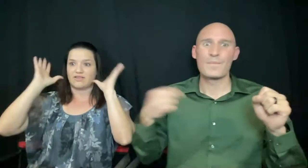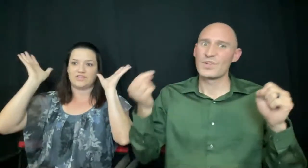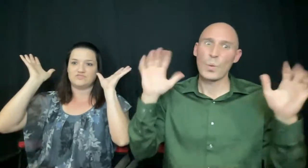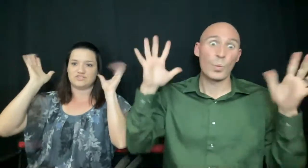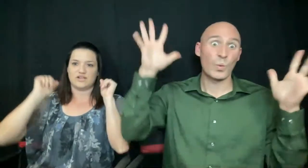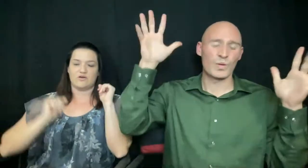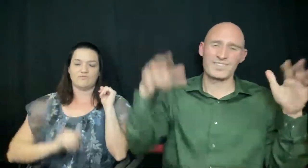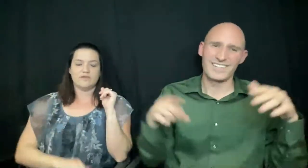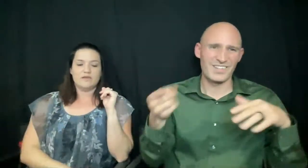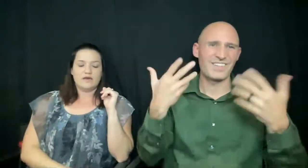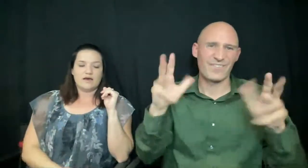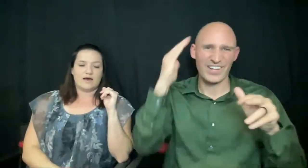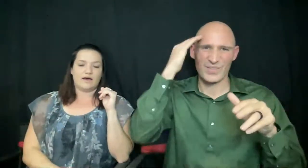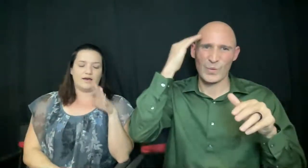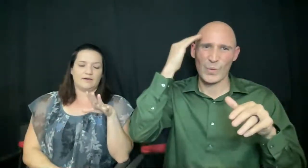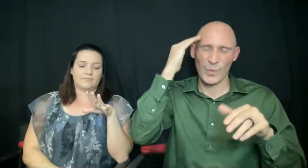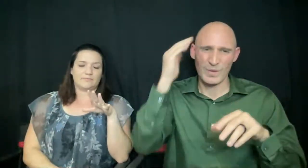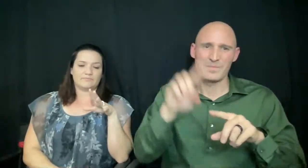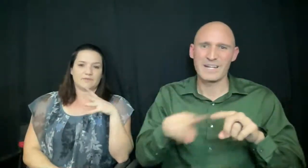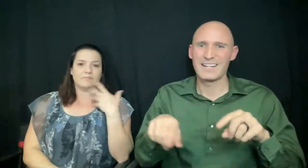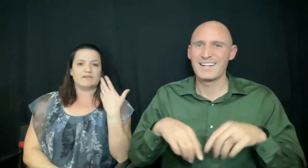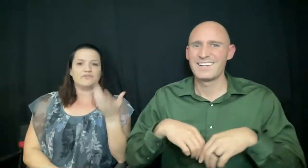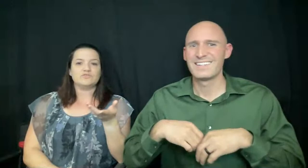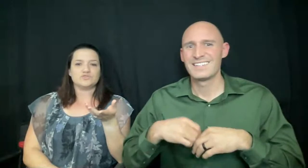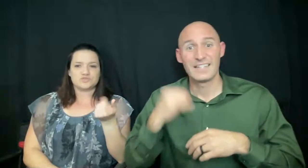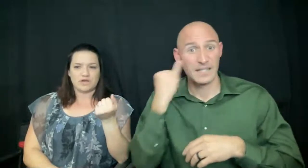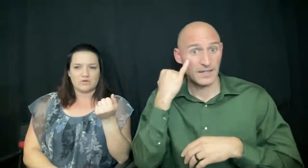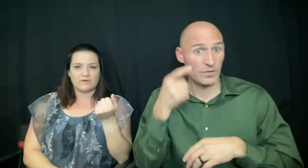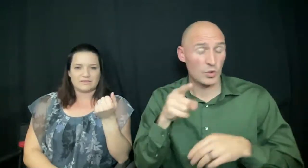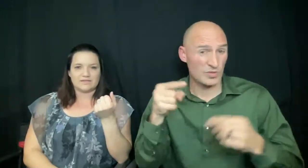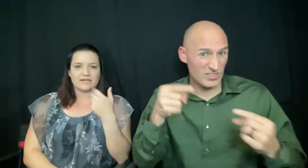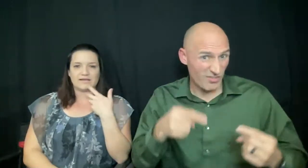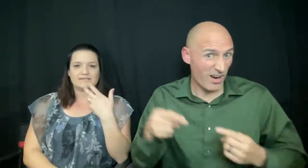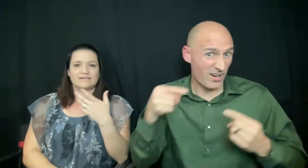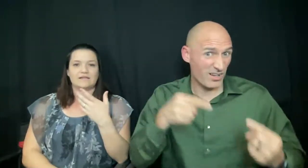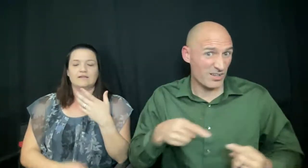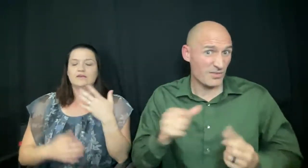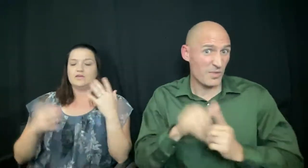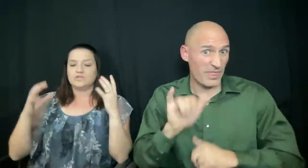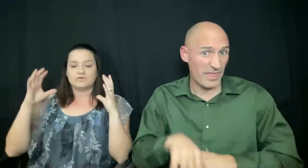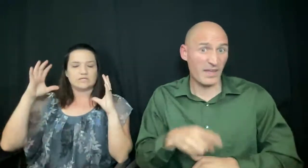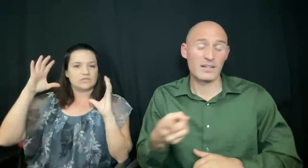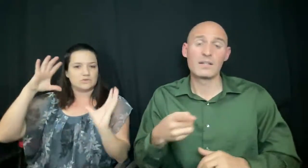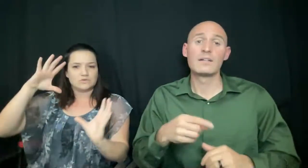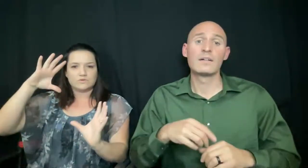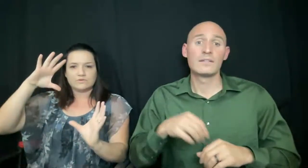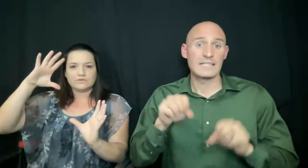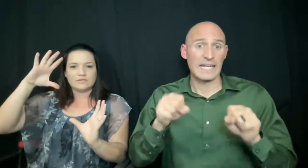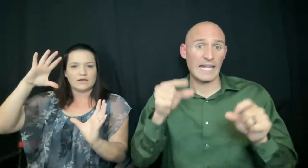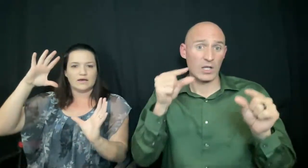Like, you just know. But if you do struggle with it, like I said, you can Google